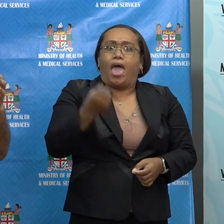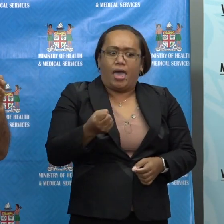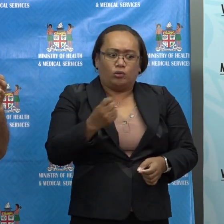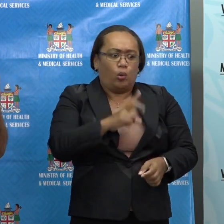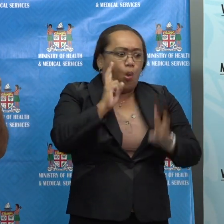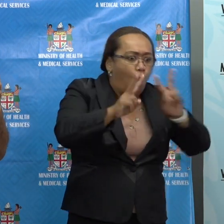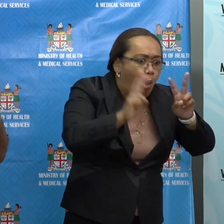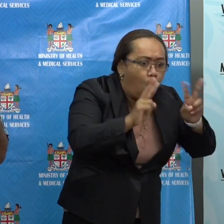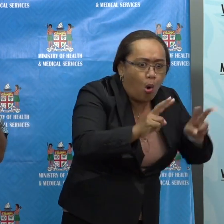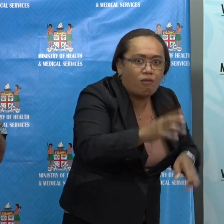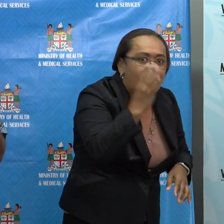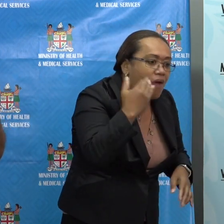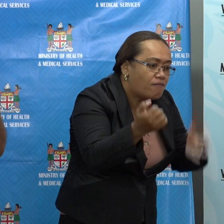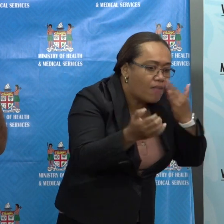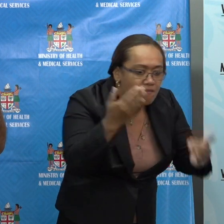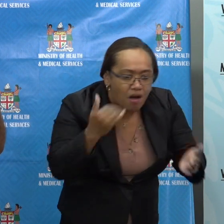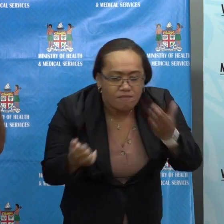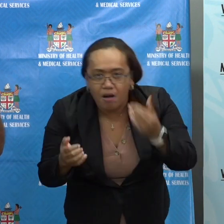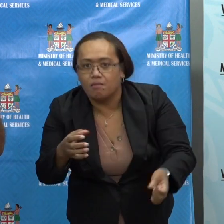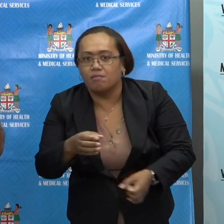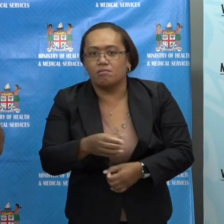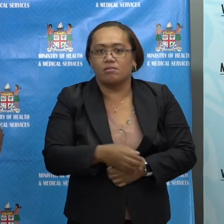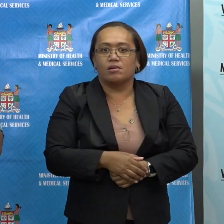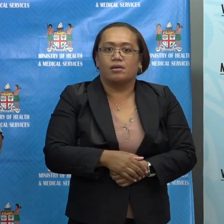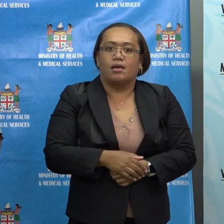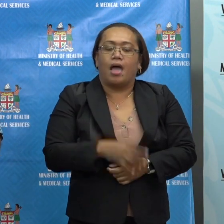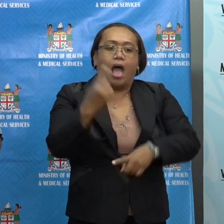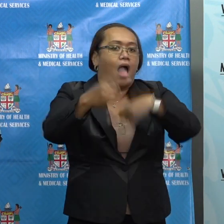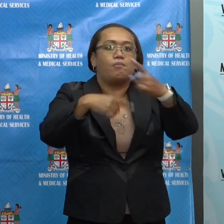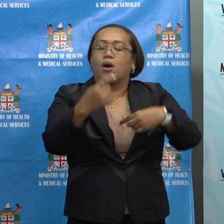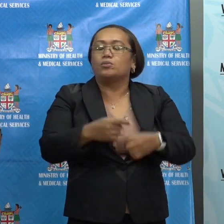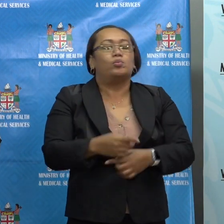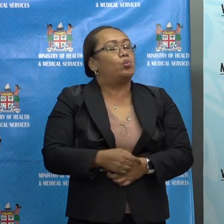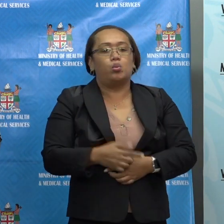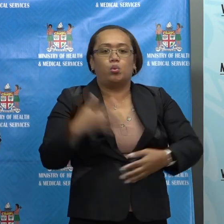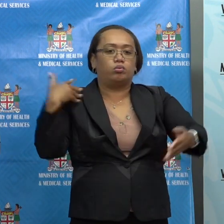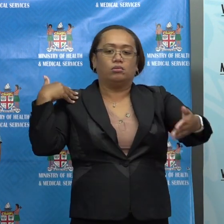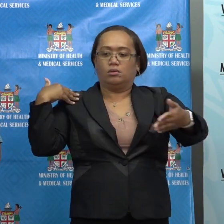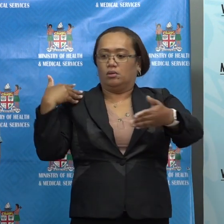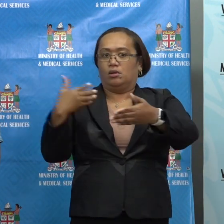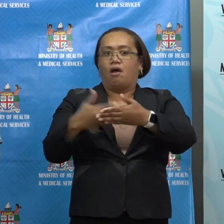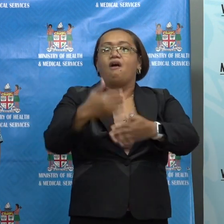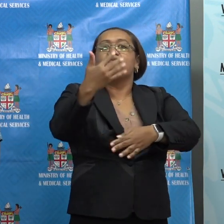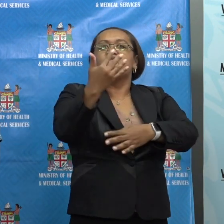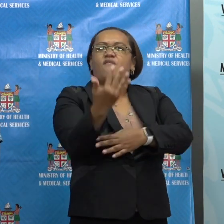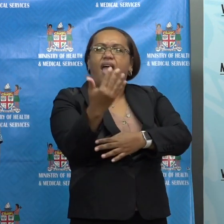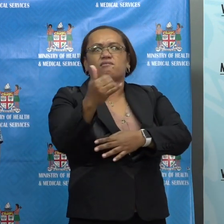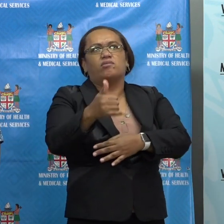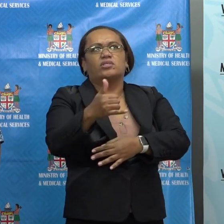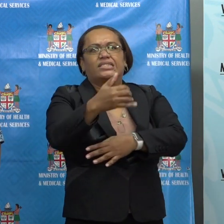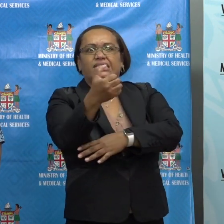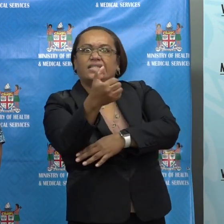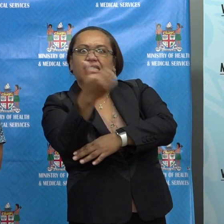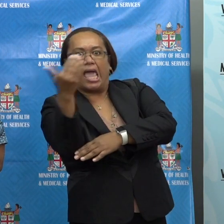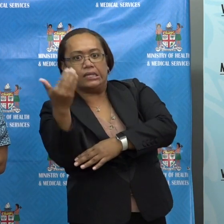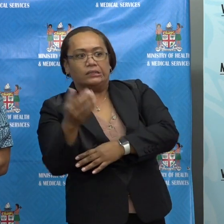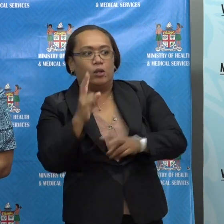17th, 16th, 17th, and there's about 6 days delay before we were able to get them into quarantine.